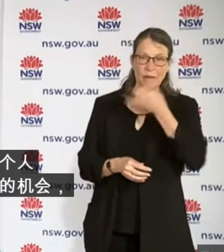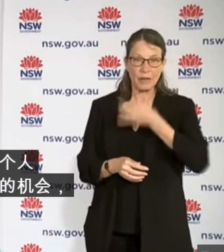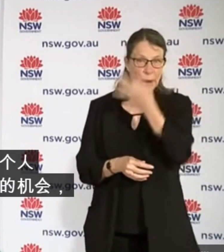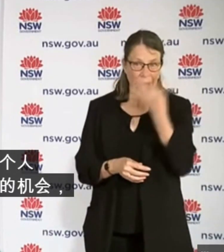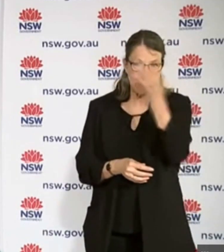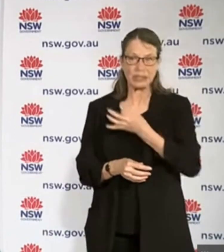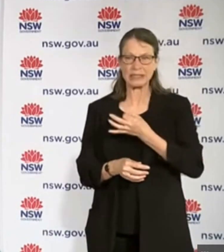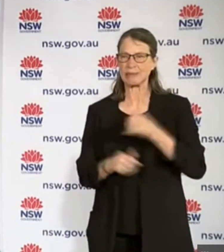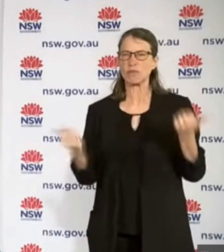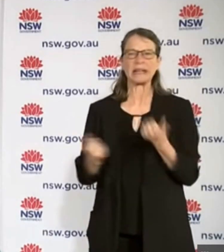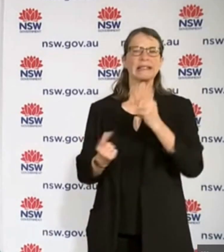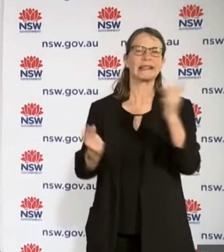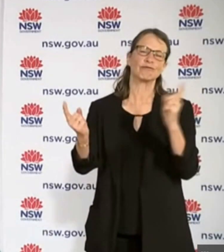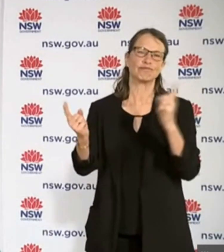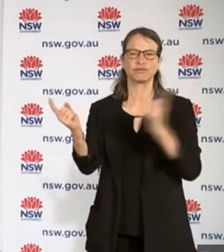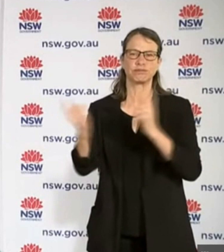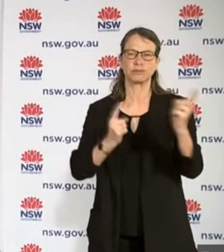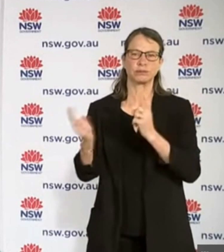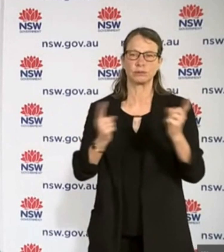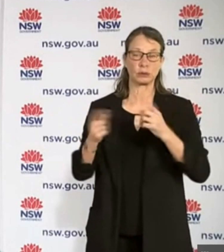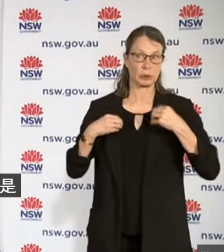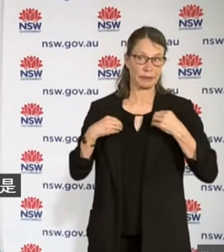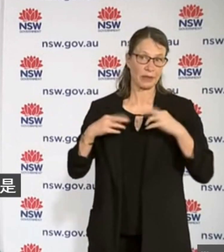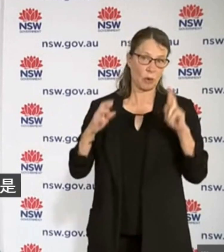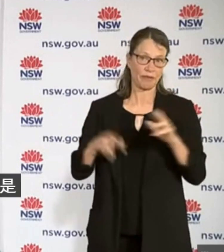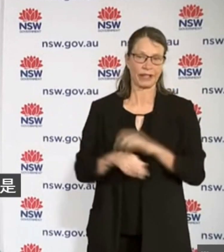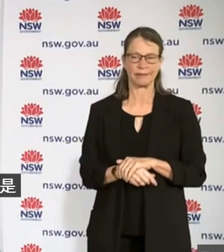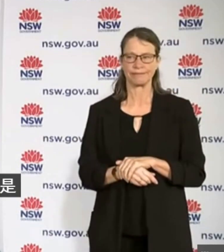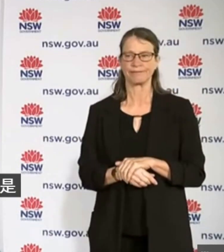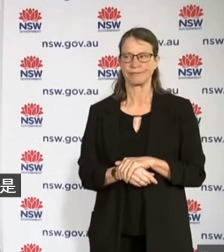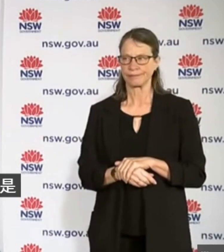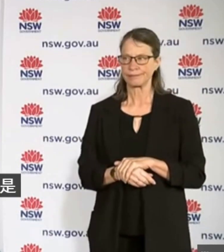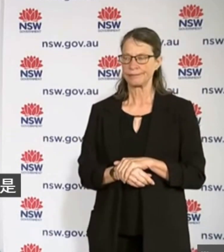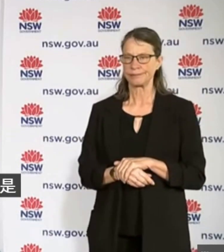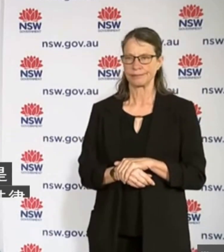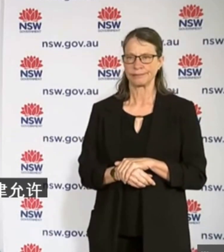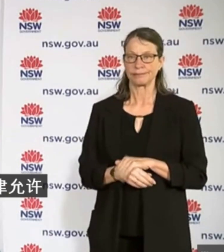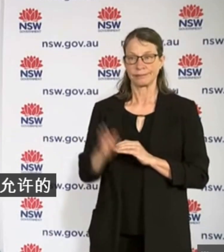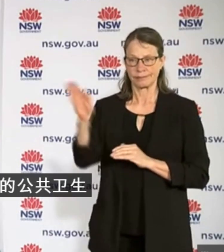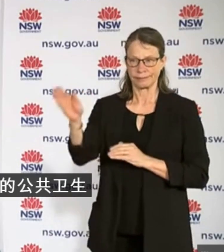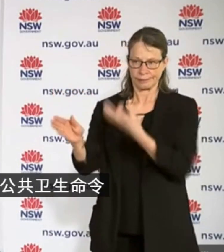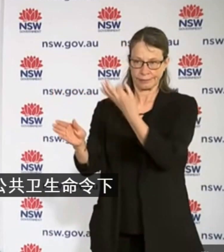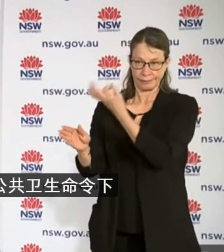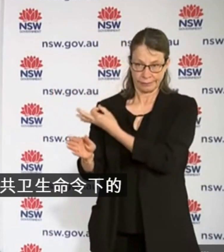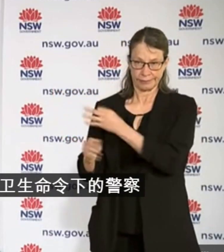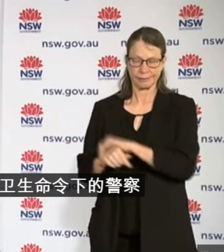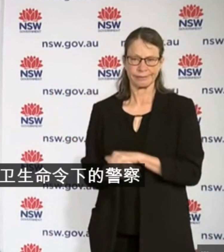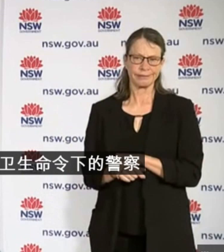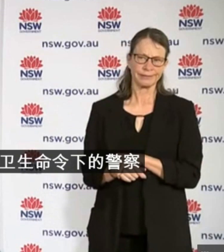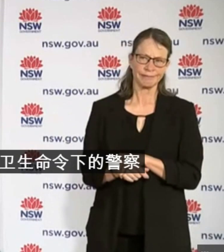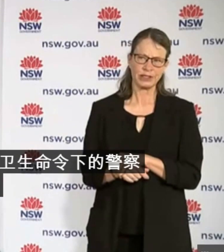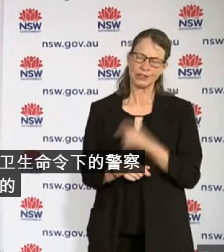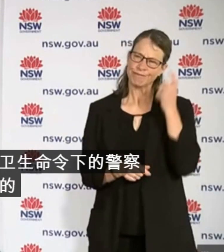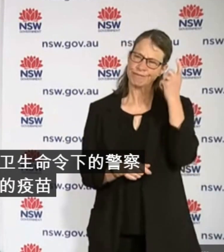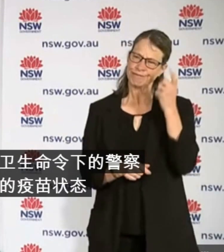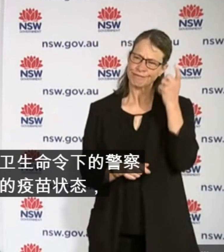that, on the legality, are police officers under the public health order legally allowed to ask